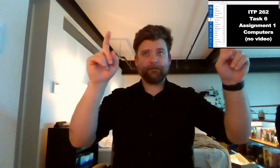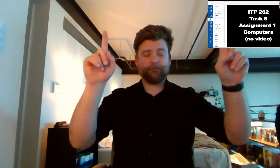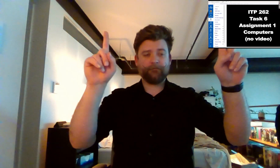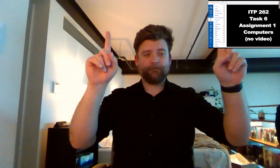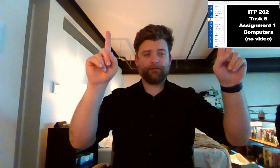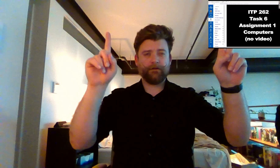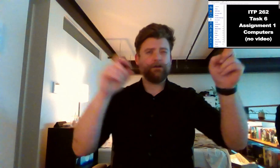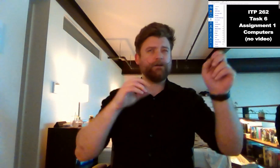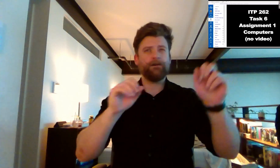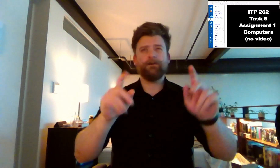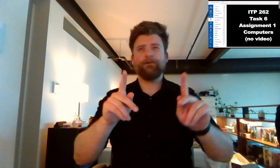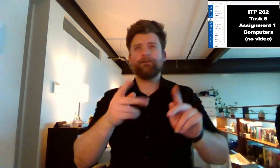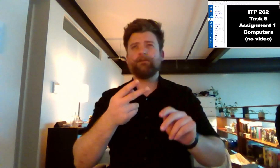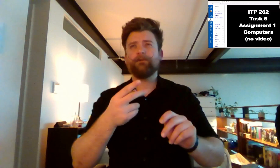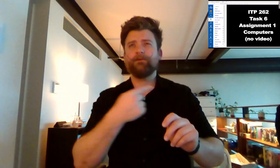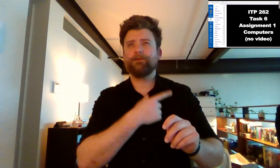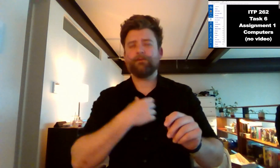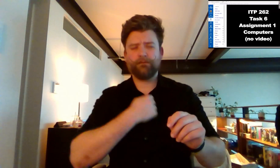Let me draw that on the board up here.